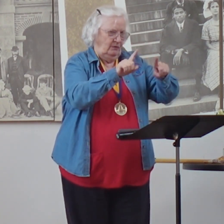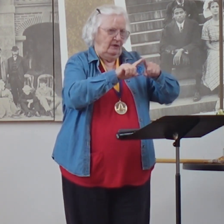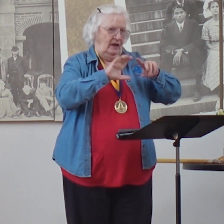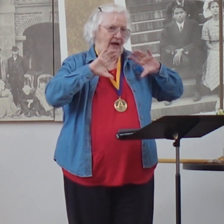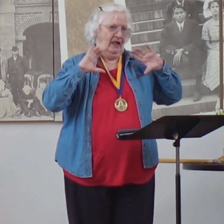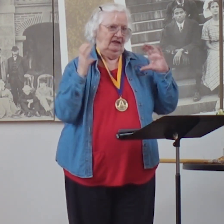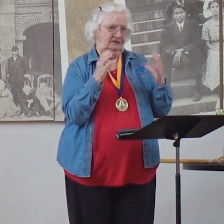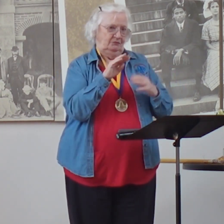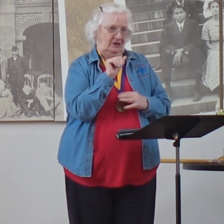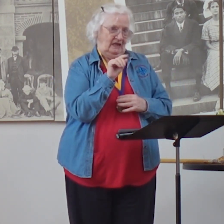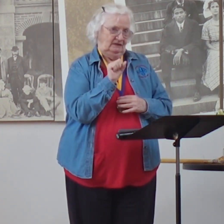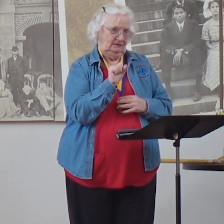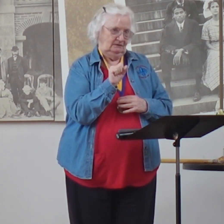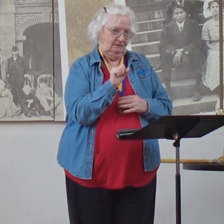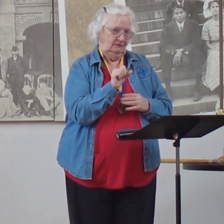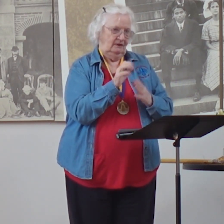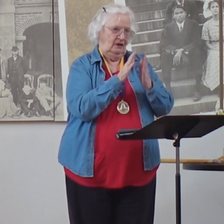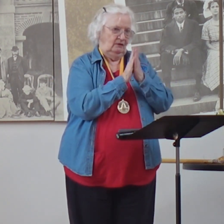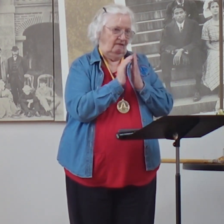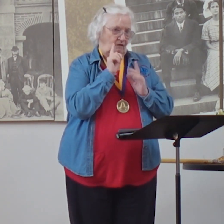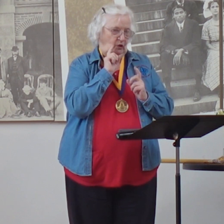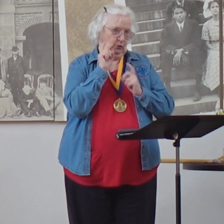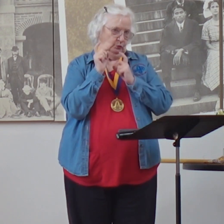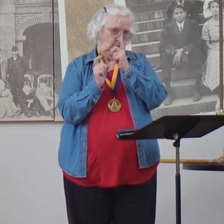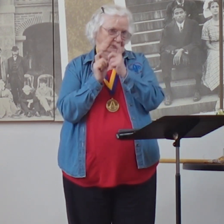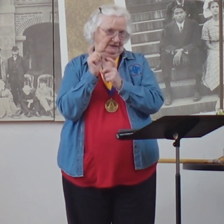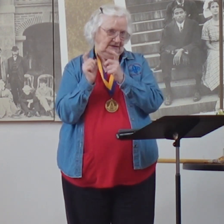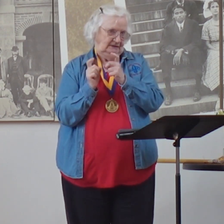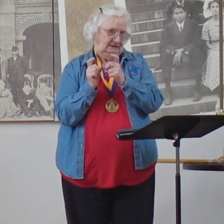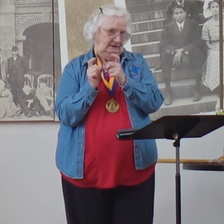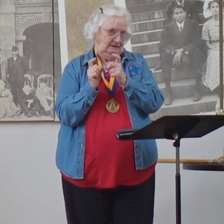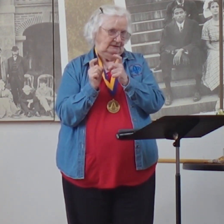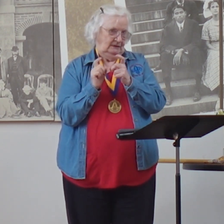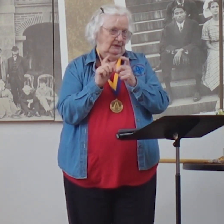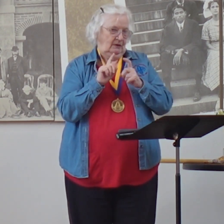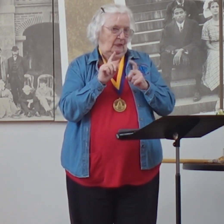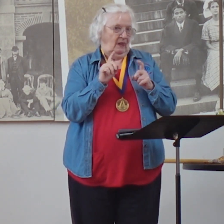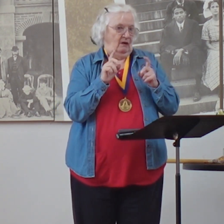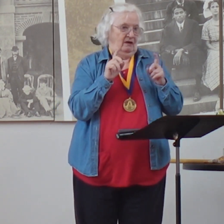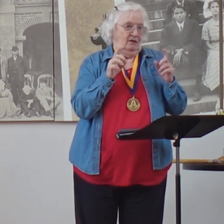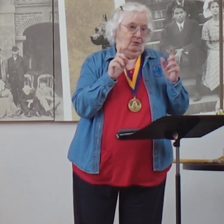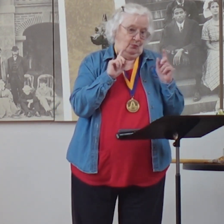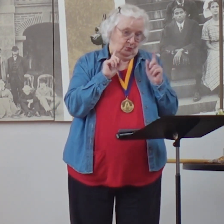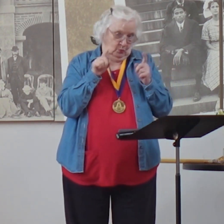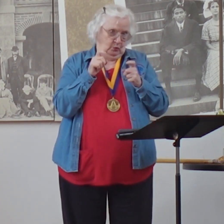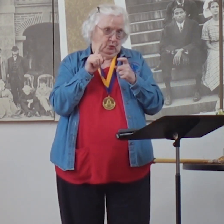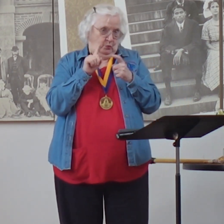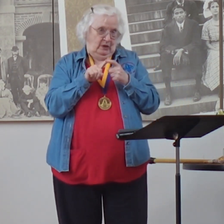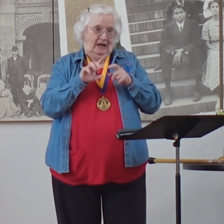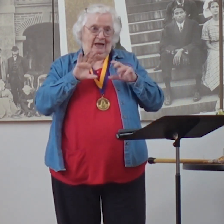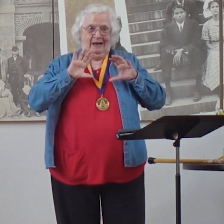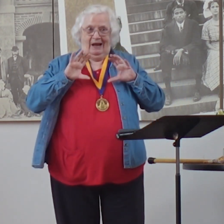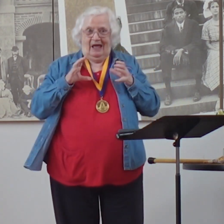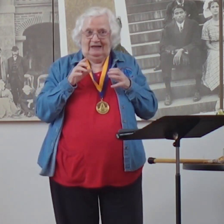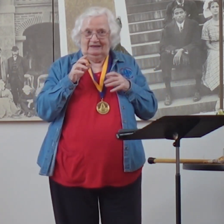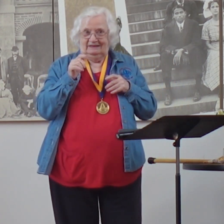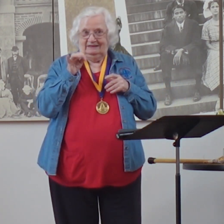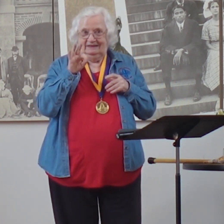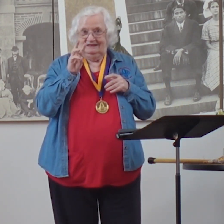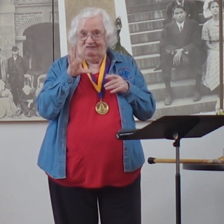I said, please send this out to all of our classmates and ask for some donations in her honor.